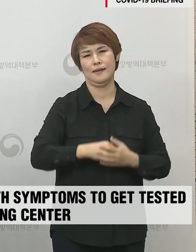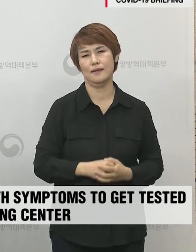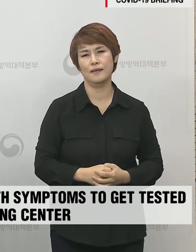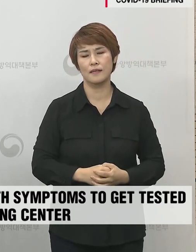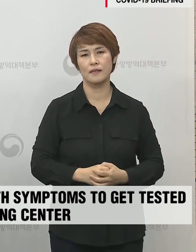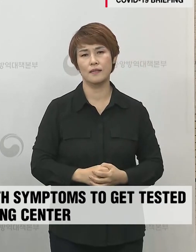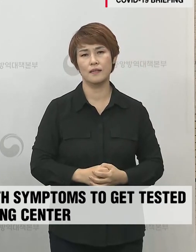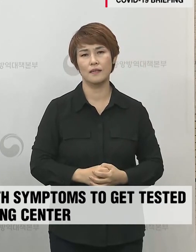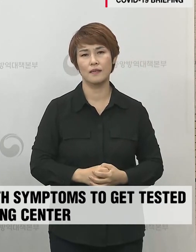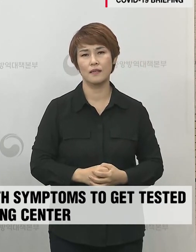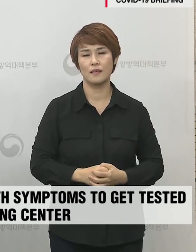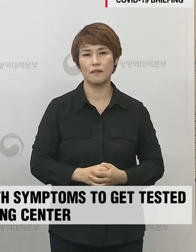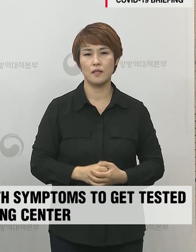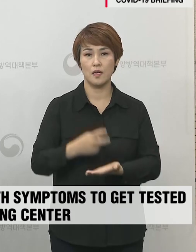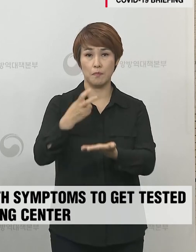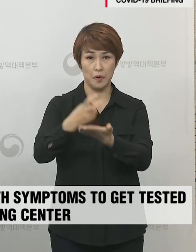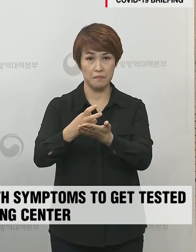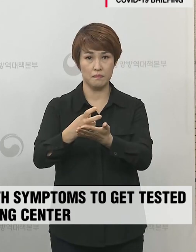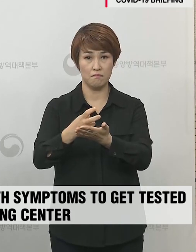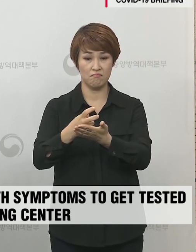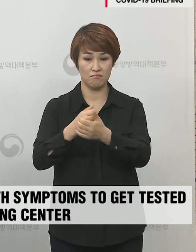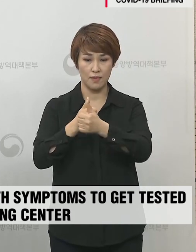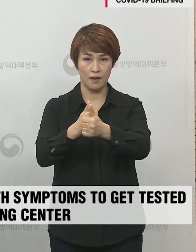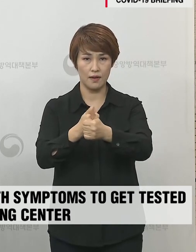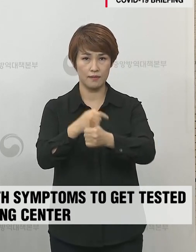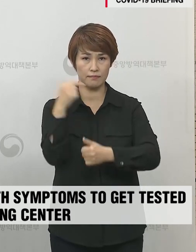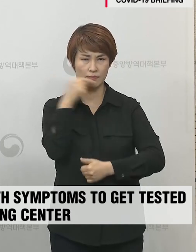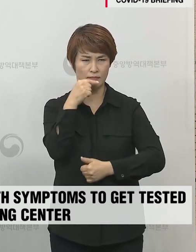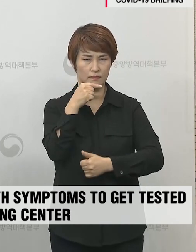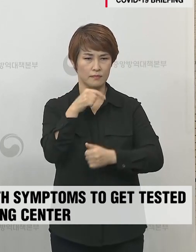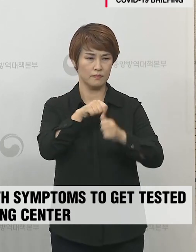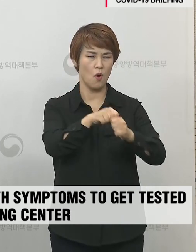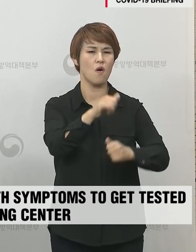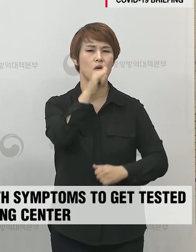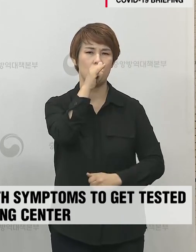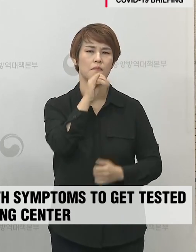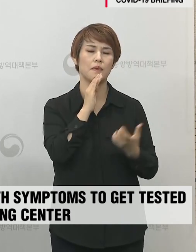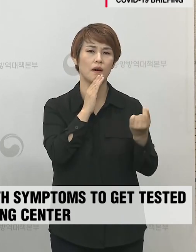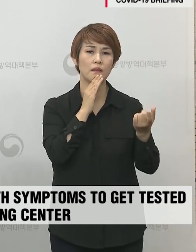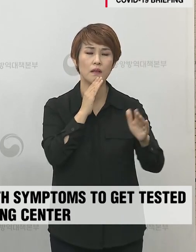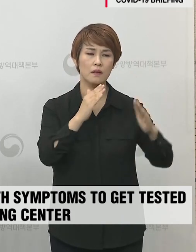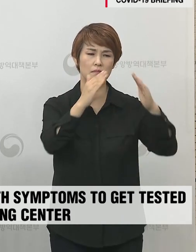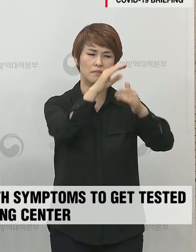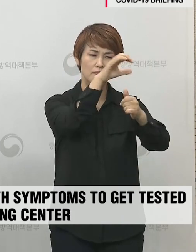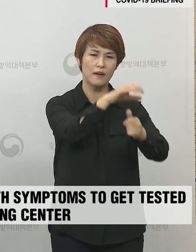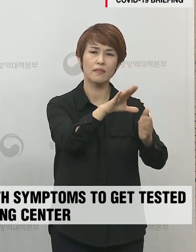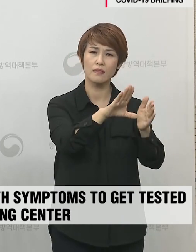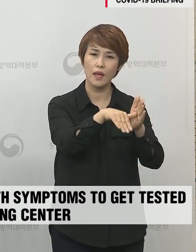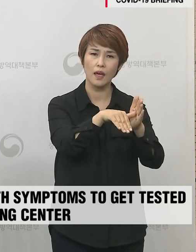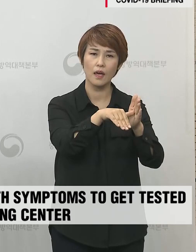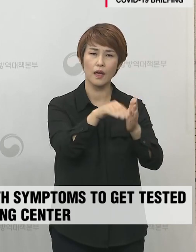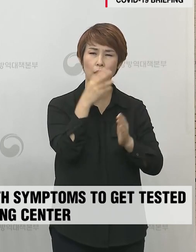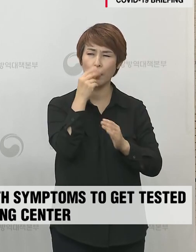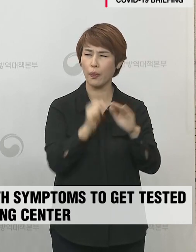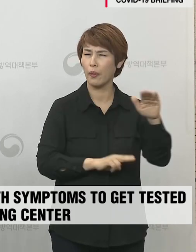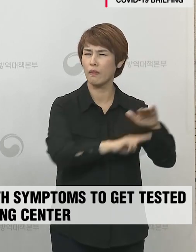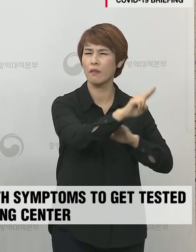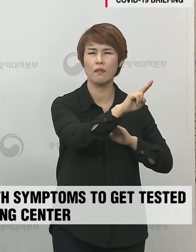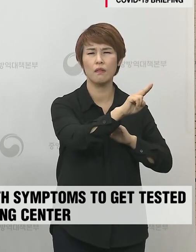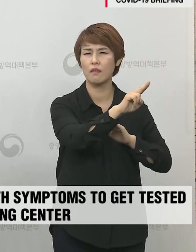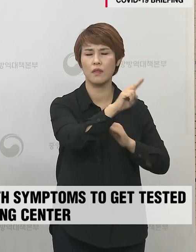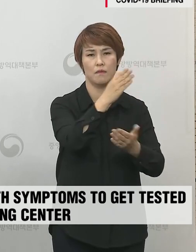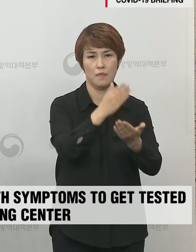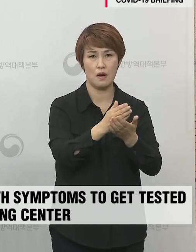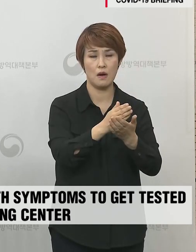mandatory self-quarantine protocols by going outside or with people coming in to their residential